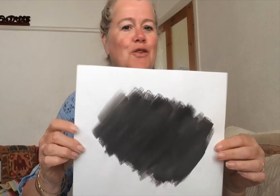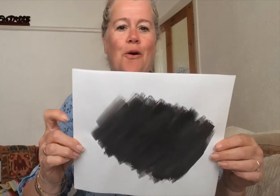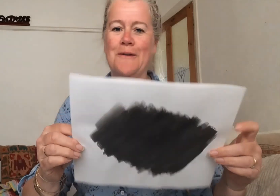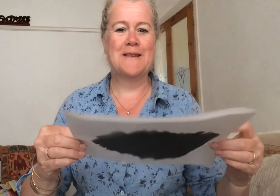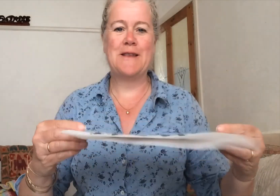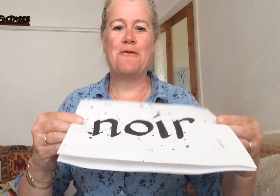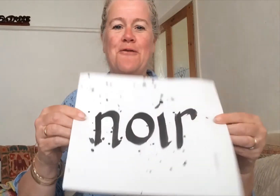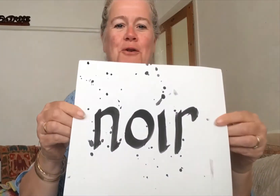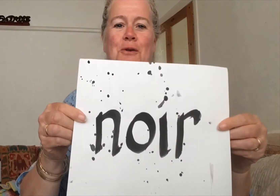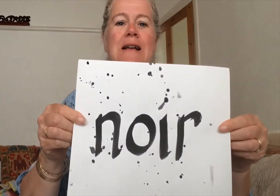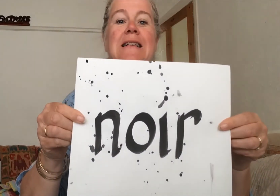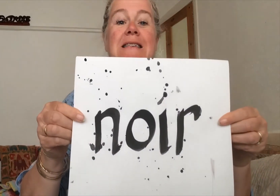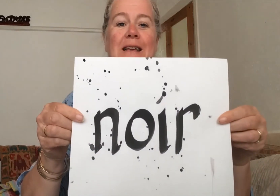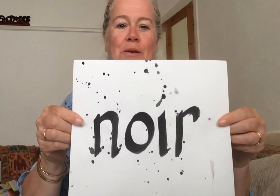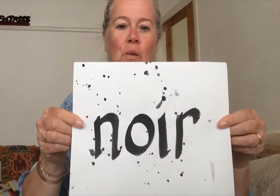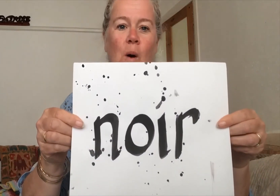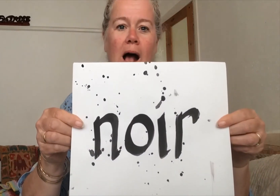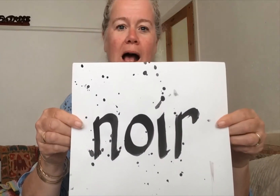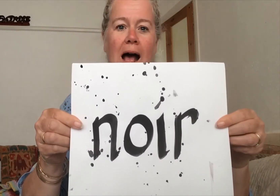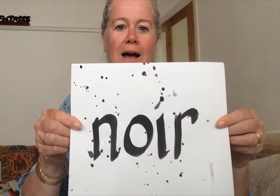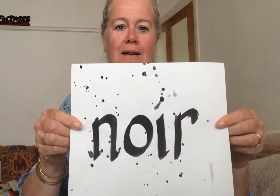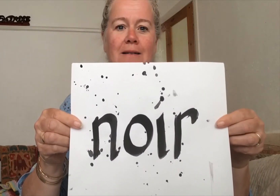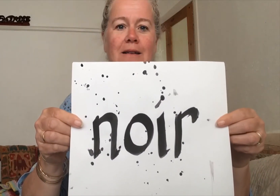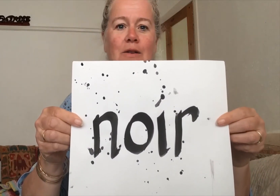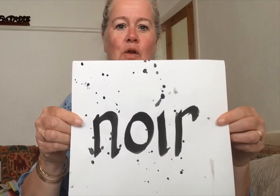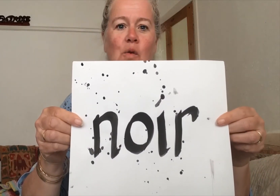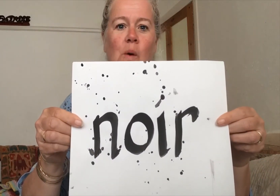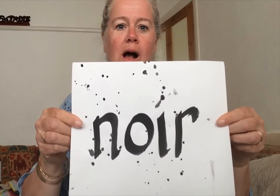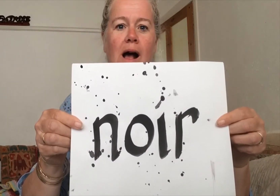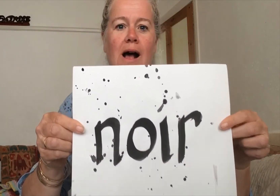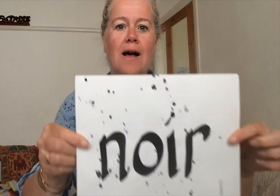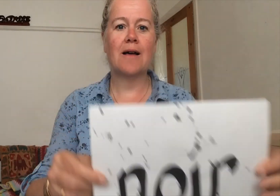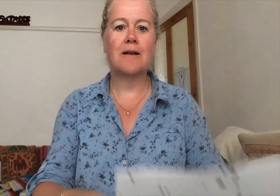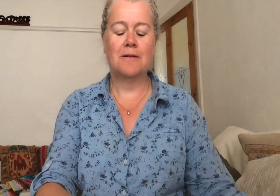Non, c'est faux. C'est noir. Noir.